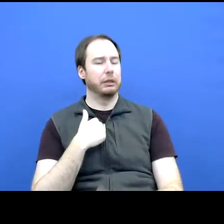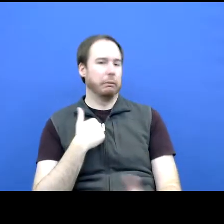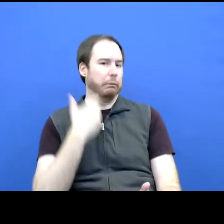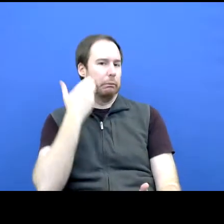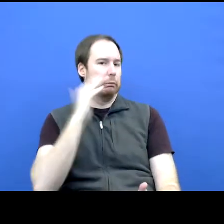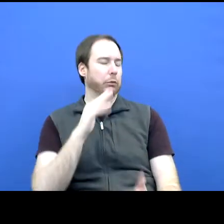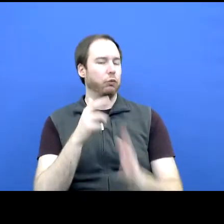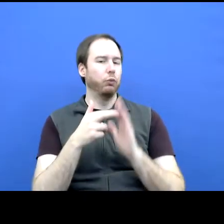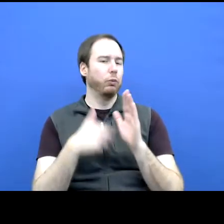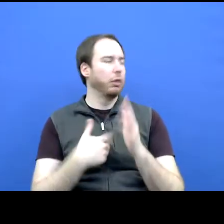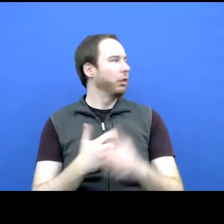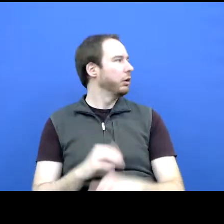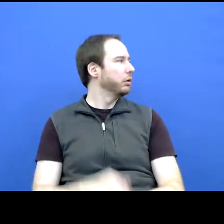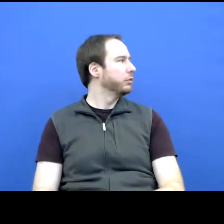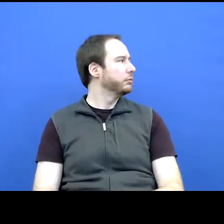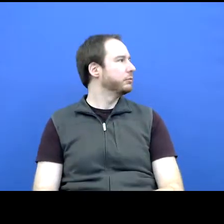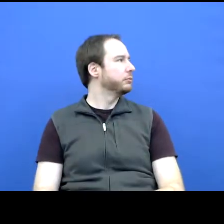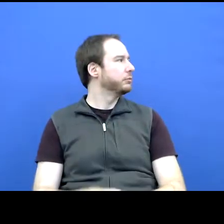don't know.